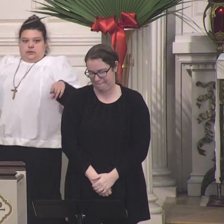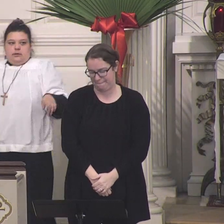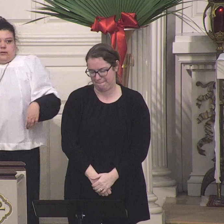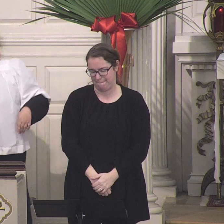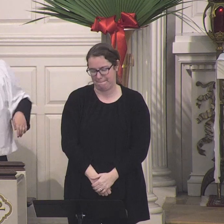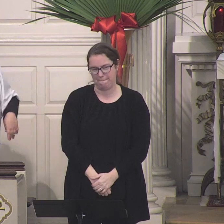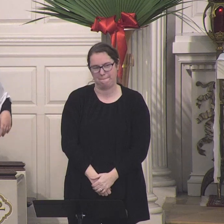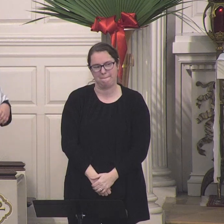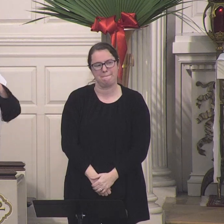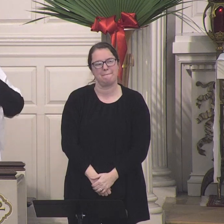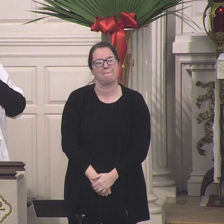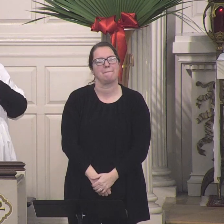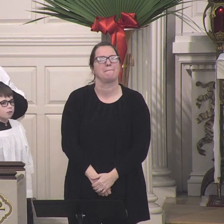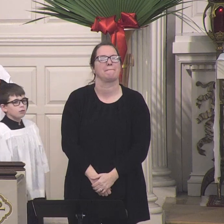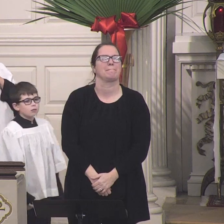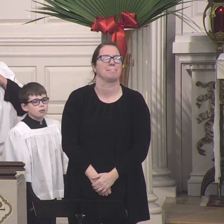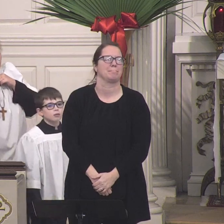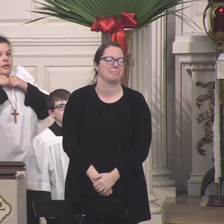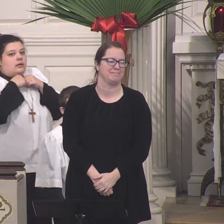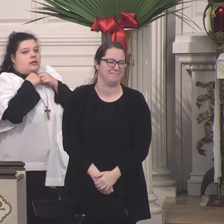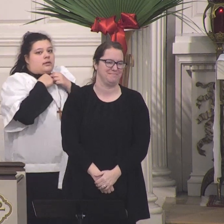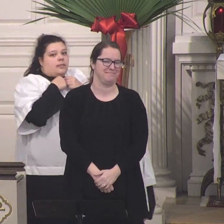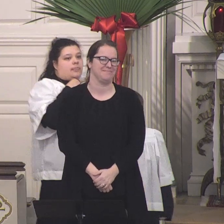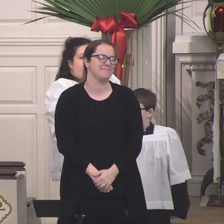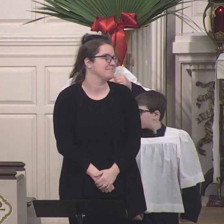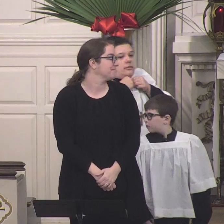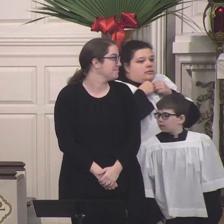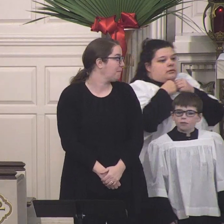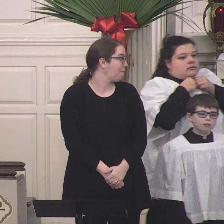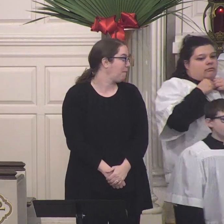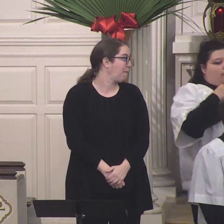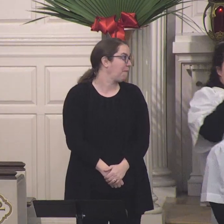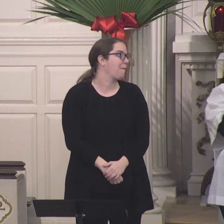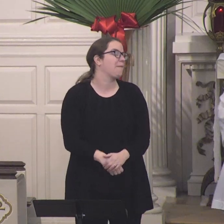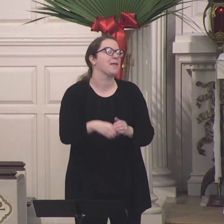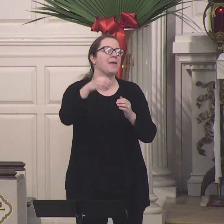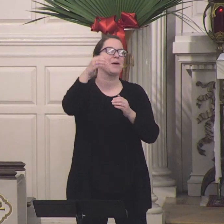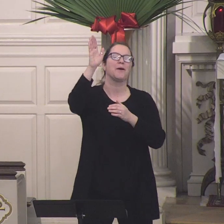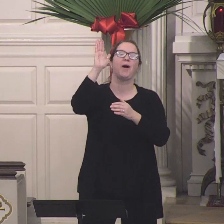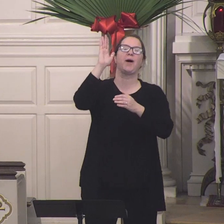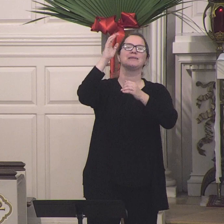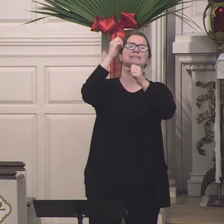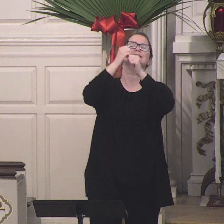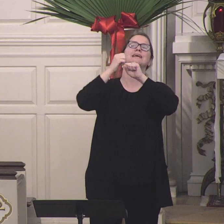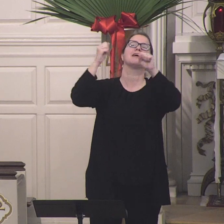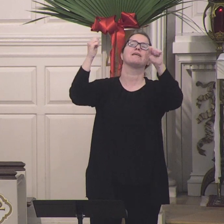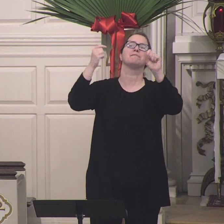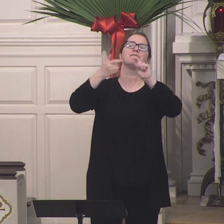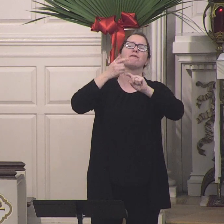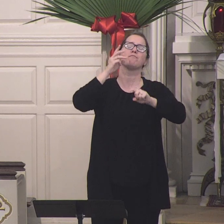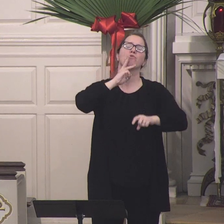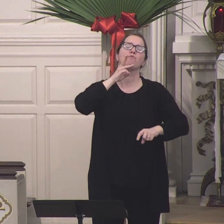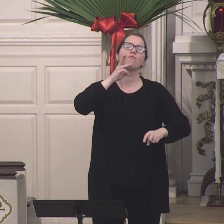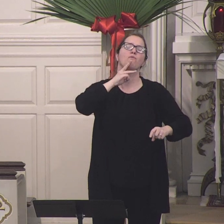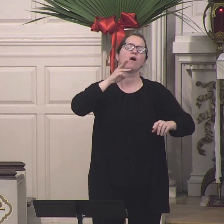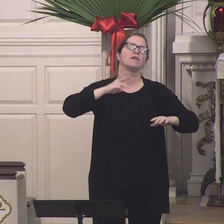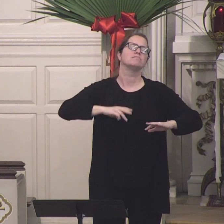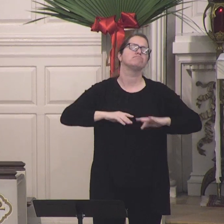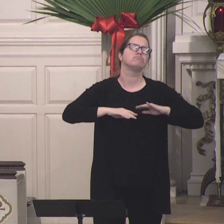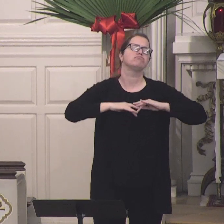none. Save me, O God, for the waters have risen to